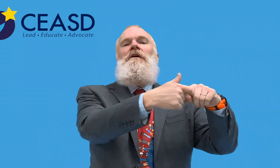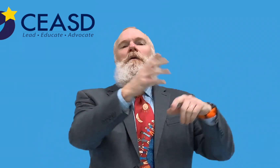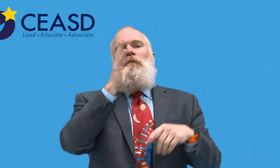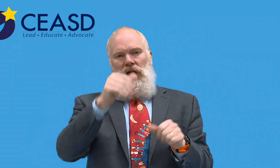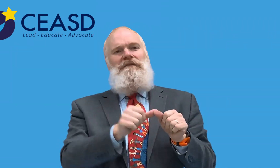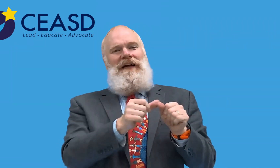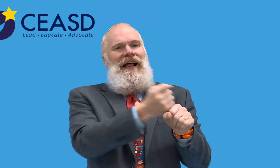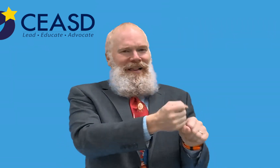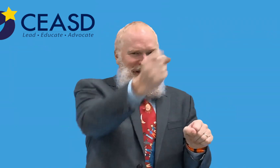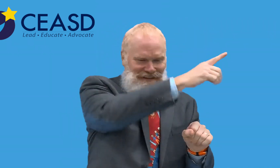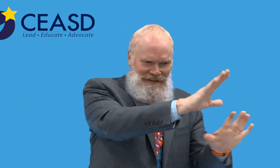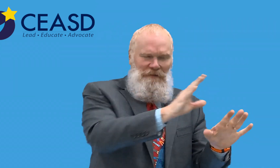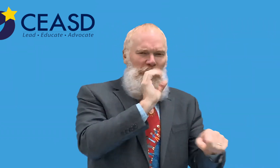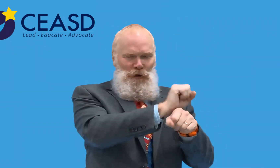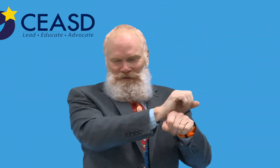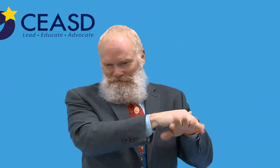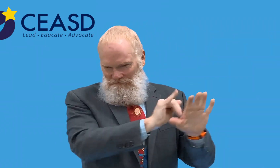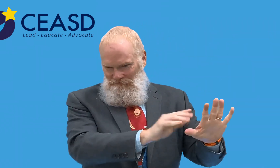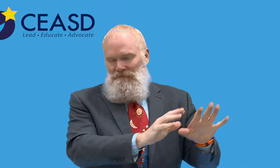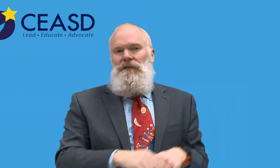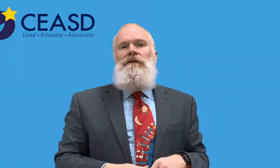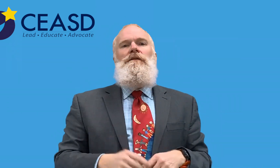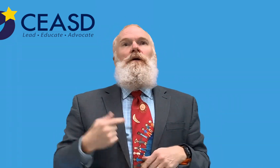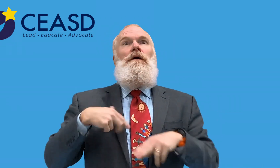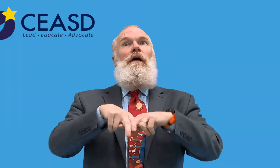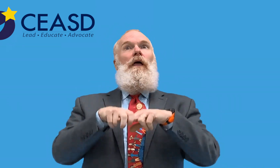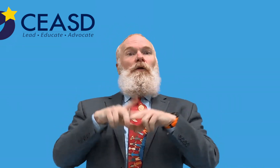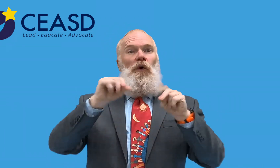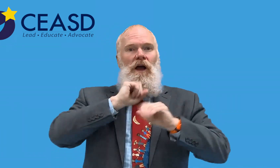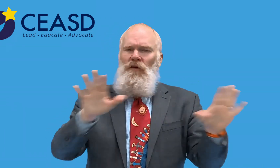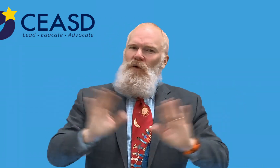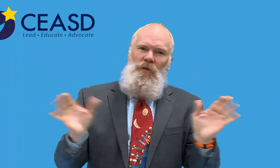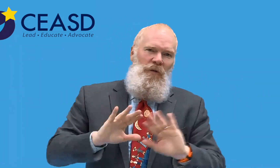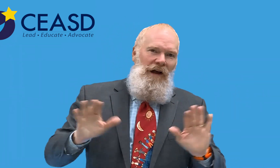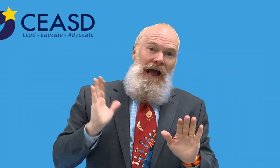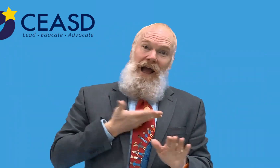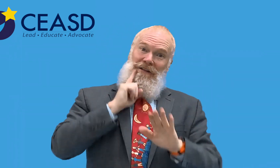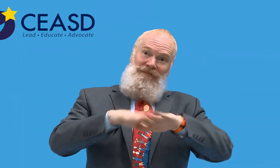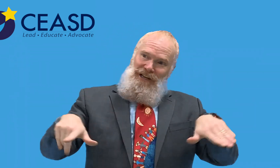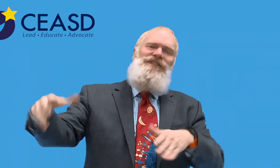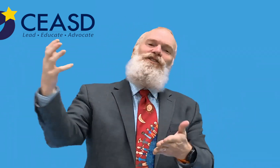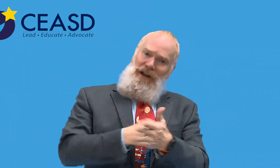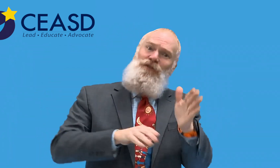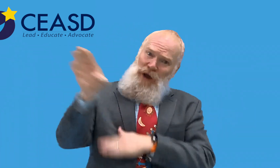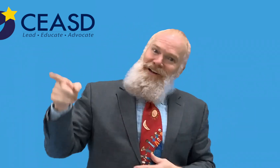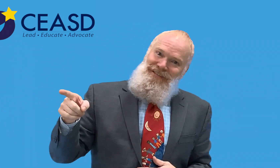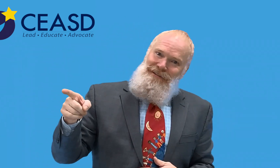We are currently working out the logistics for next year. This does not mean you have a year off,